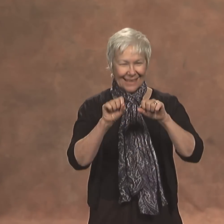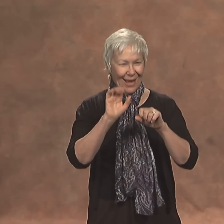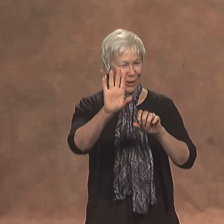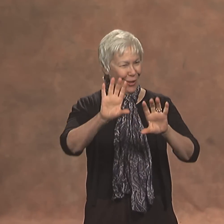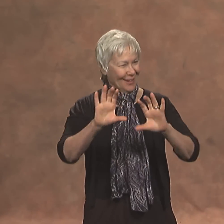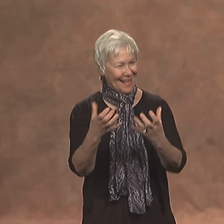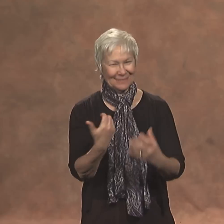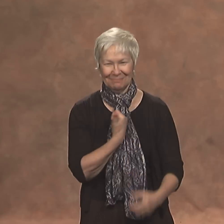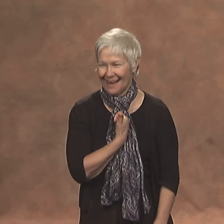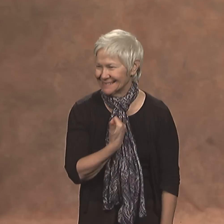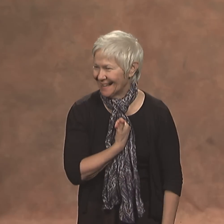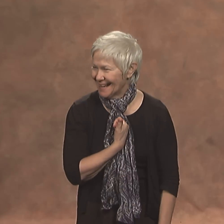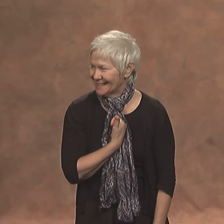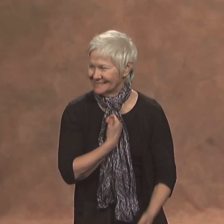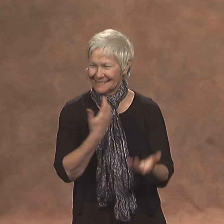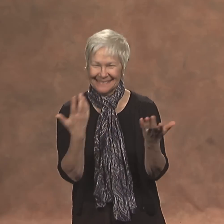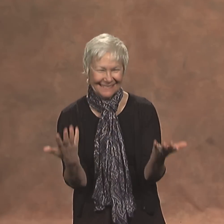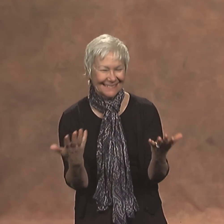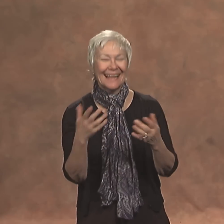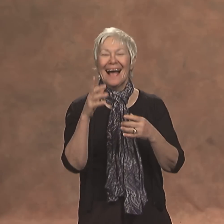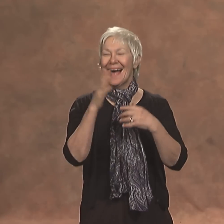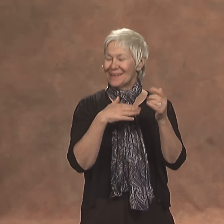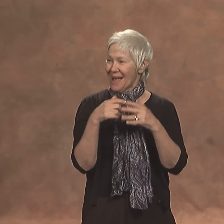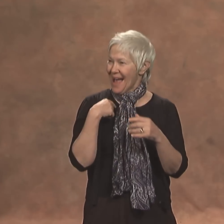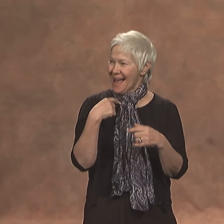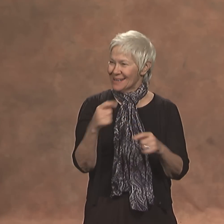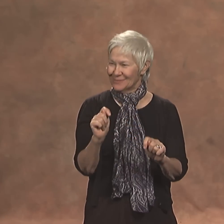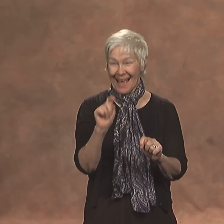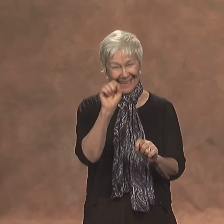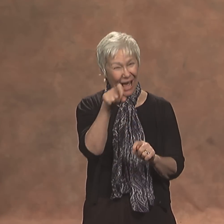Oh, I would love to take your class myself.